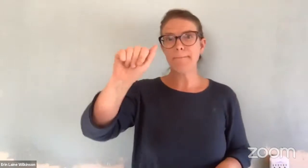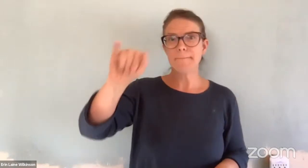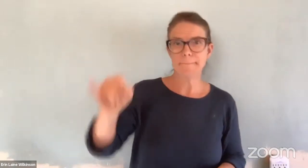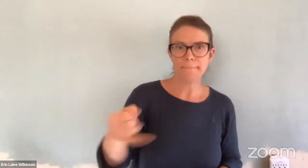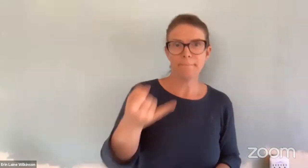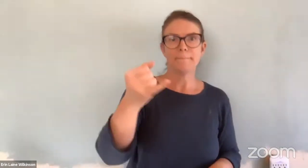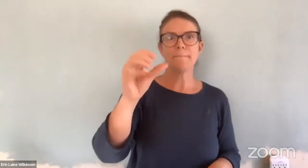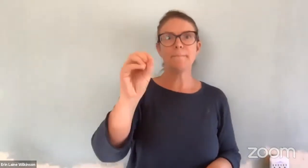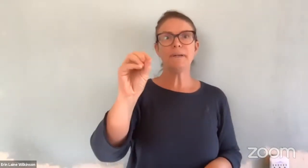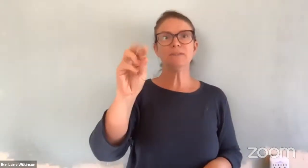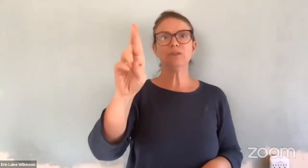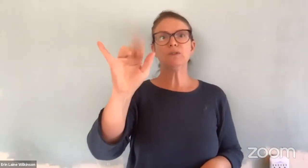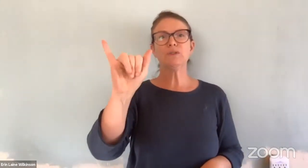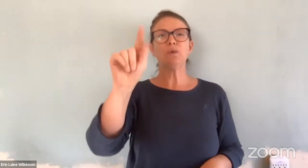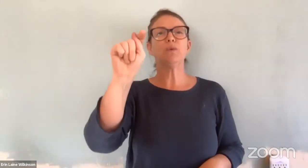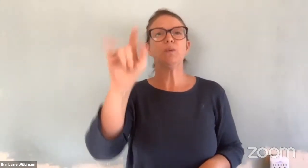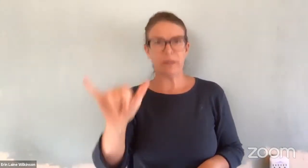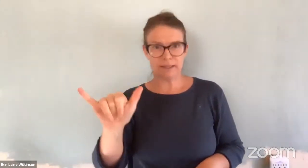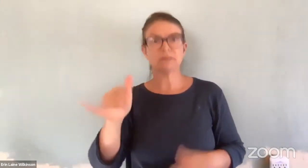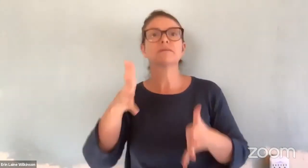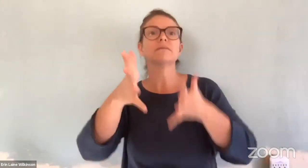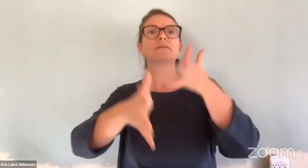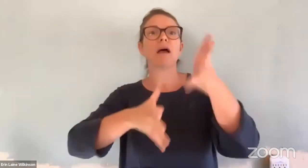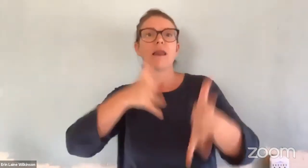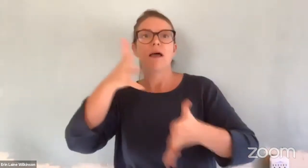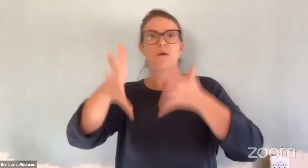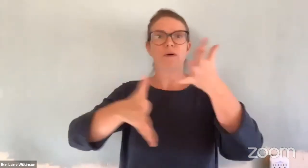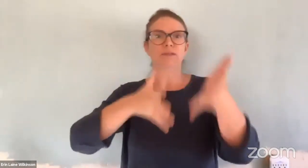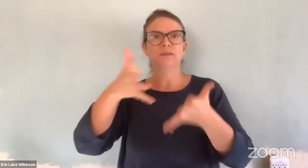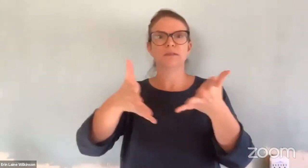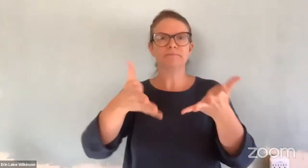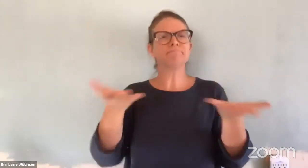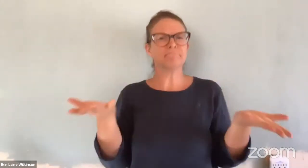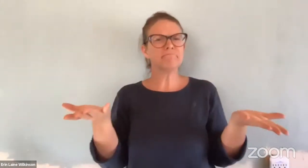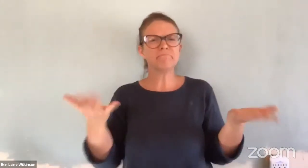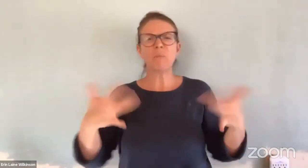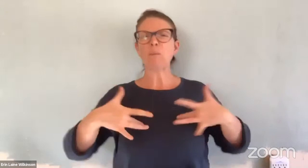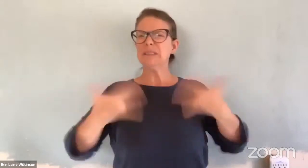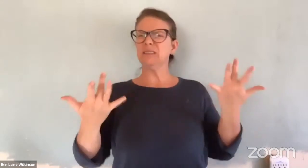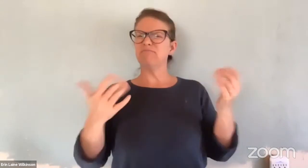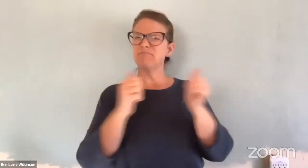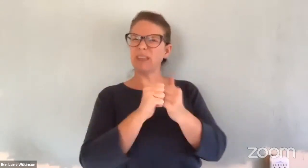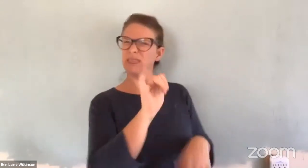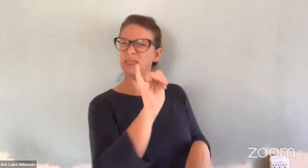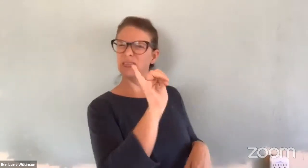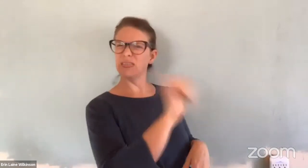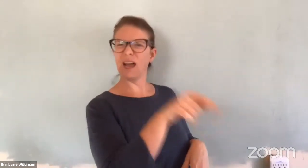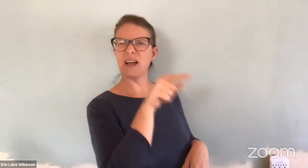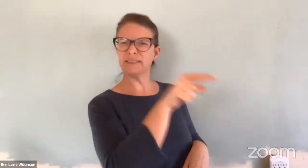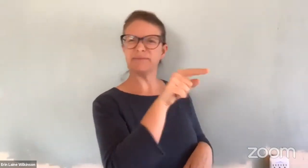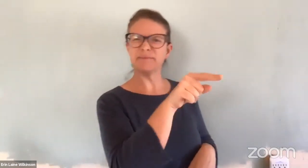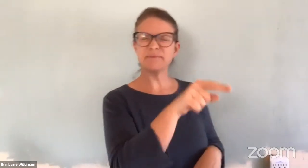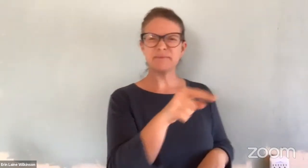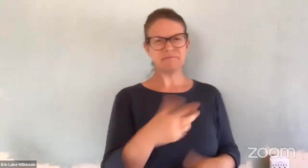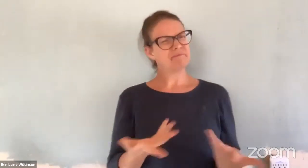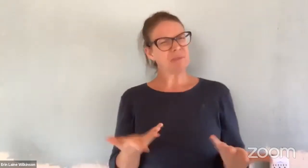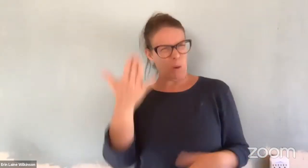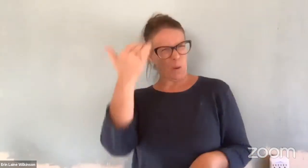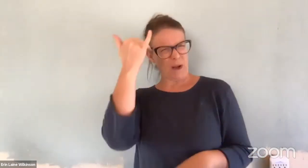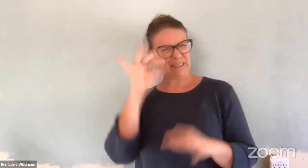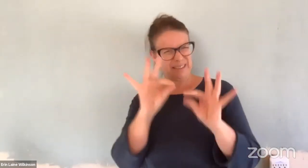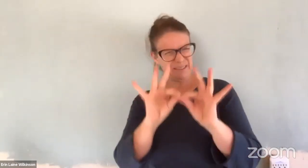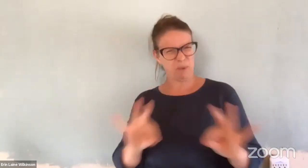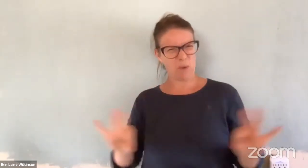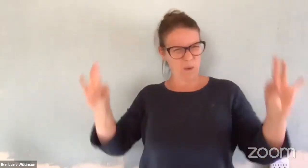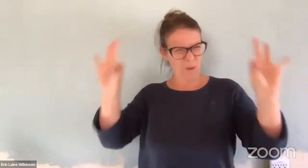and that is that I think we need to talk about so-called majority signed languages and what in the